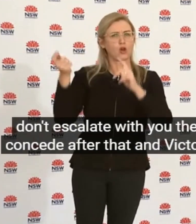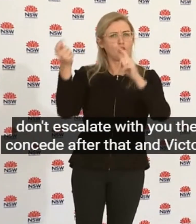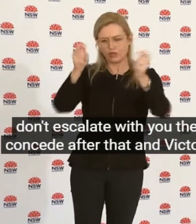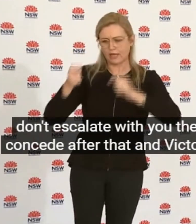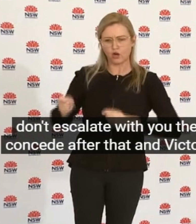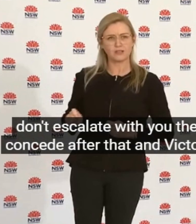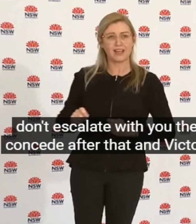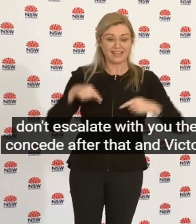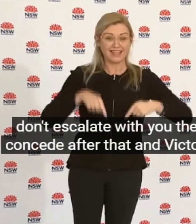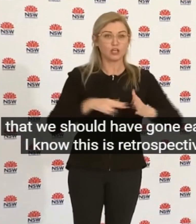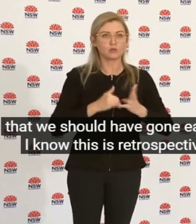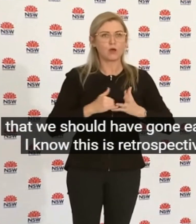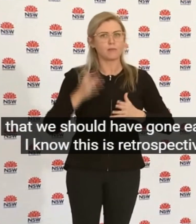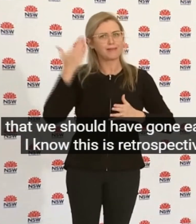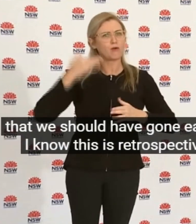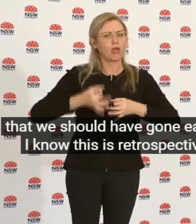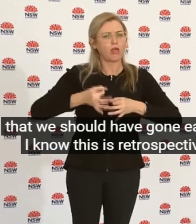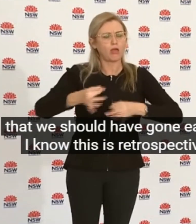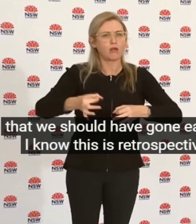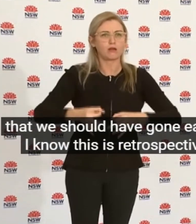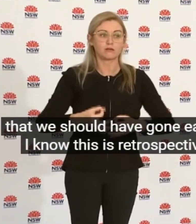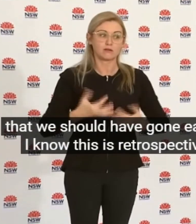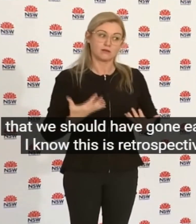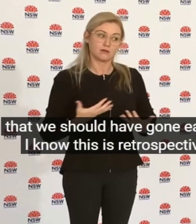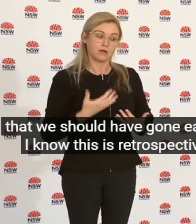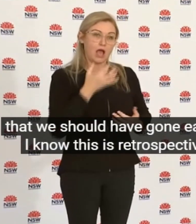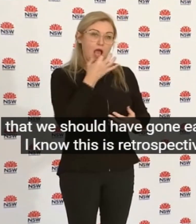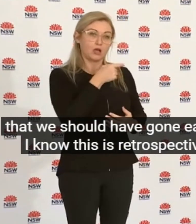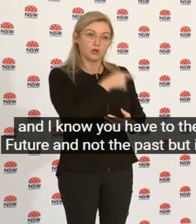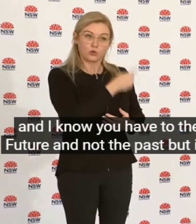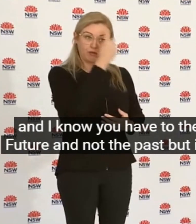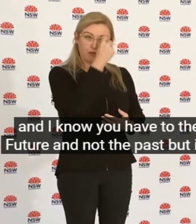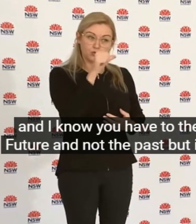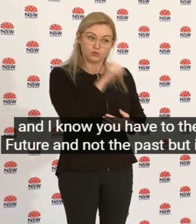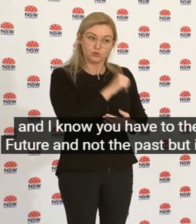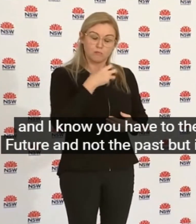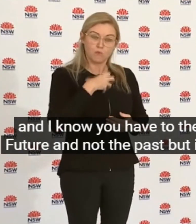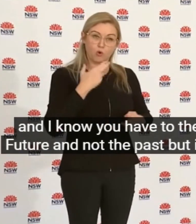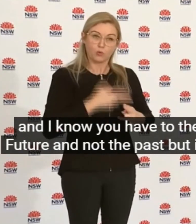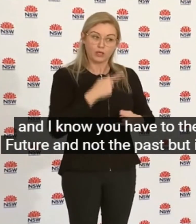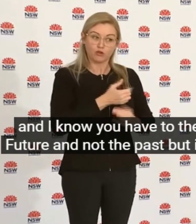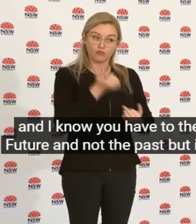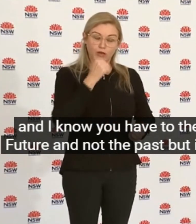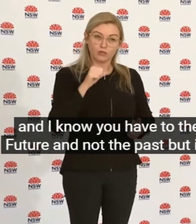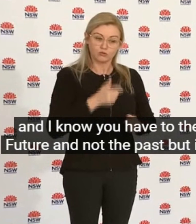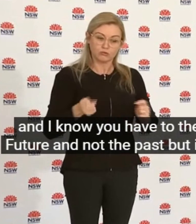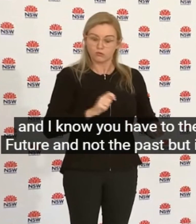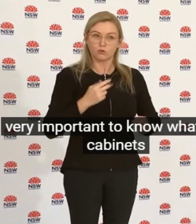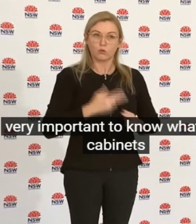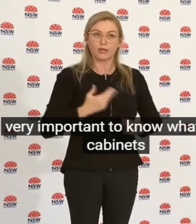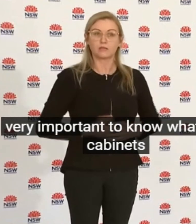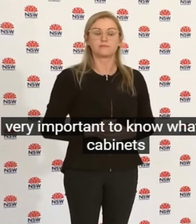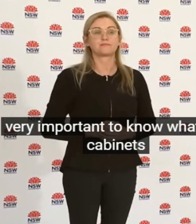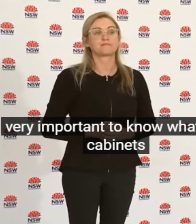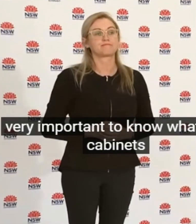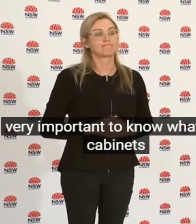look to the future and not the past, but it's very important to know what's in Cabinet's minds at the moment. Well, I think what's important to note is there is